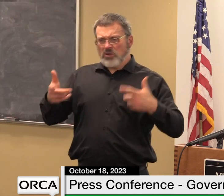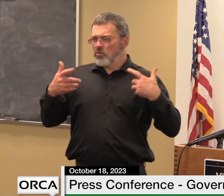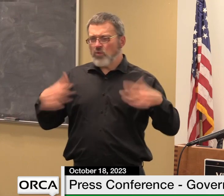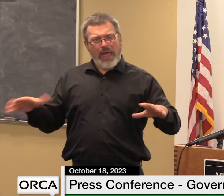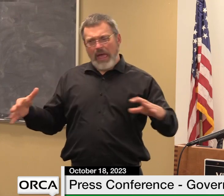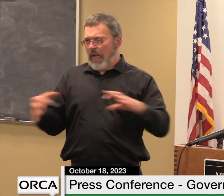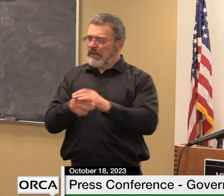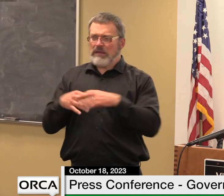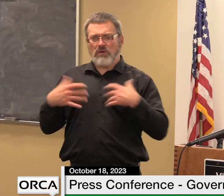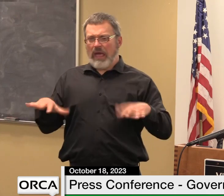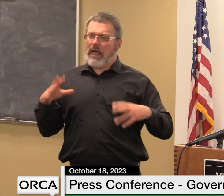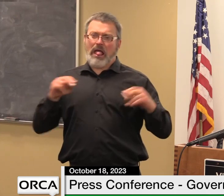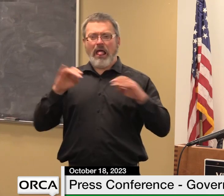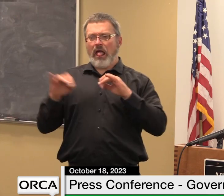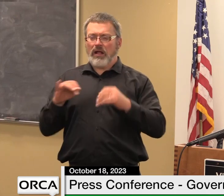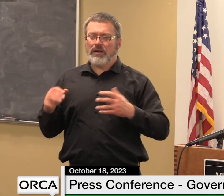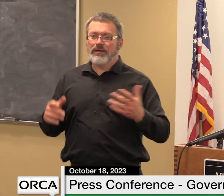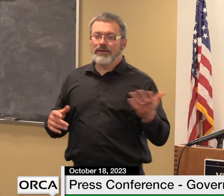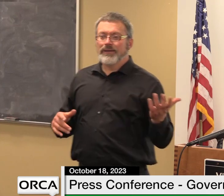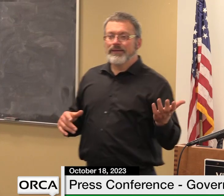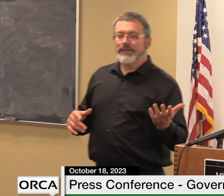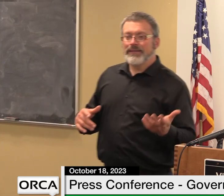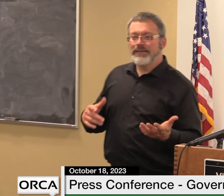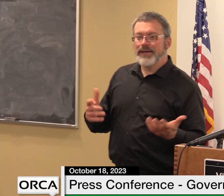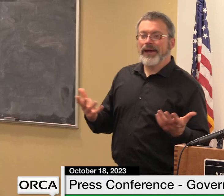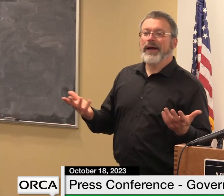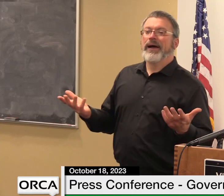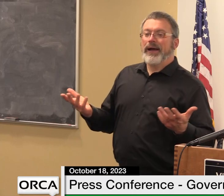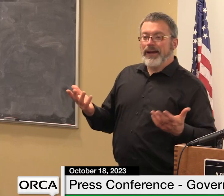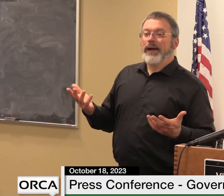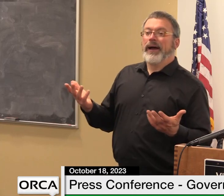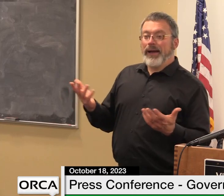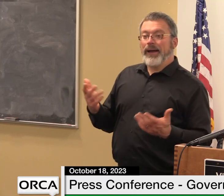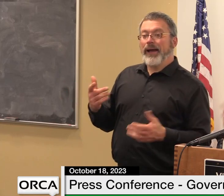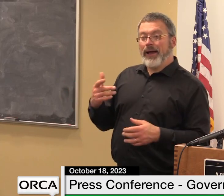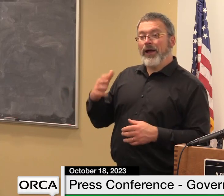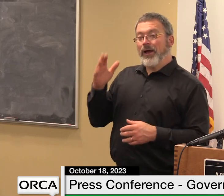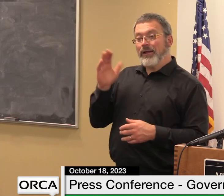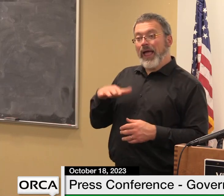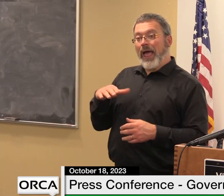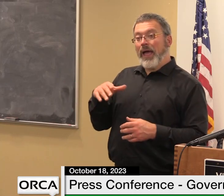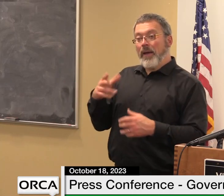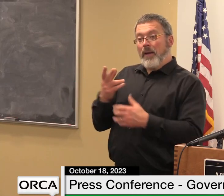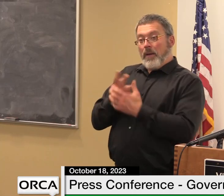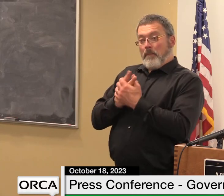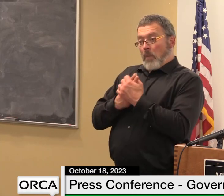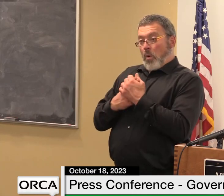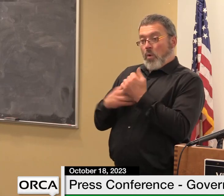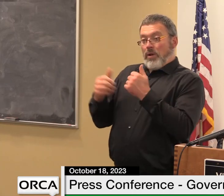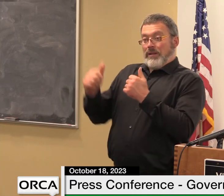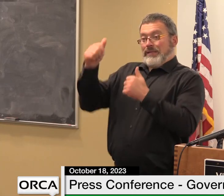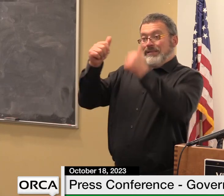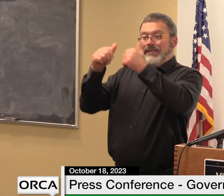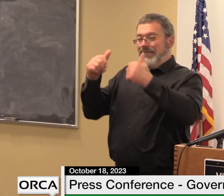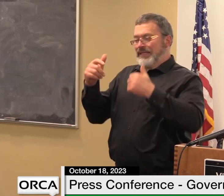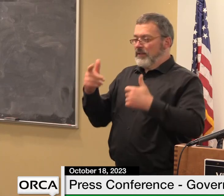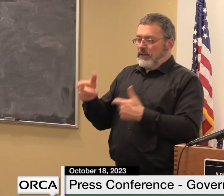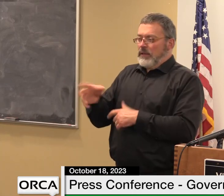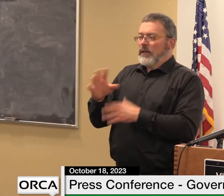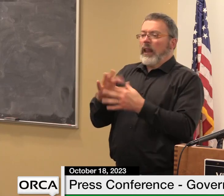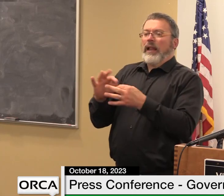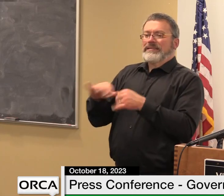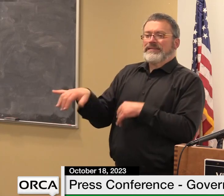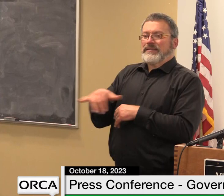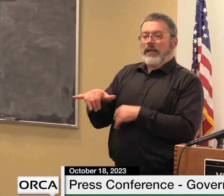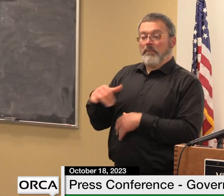quietly ruled that out. They don't want to have anything to do with that. Well, I'm sure that the leadership of both parties would say the same thing. But I would say, if you were